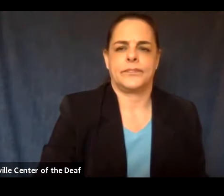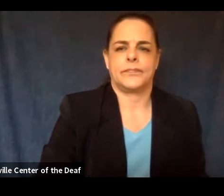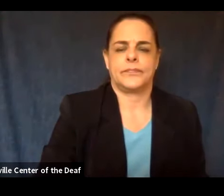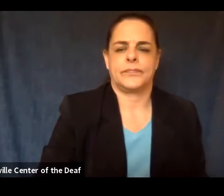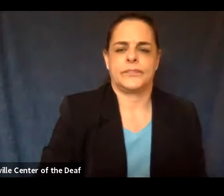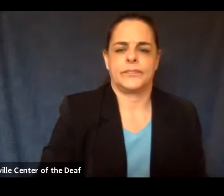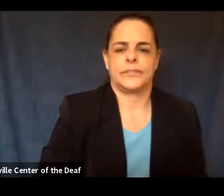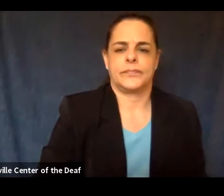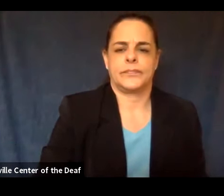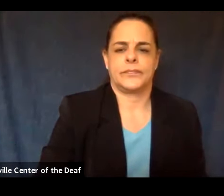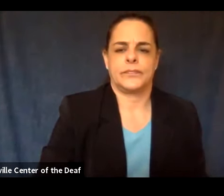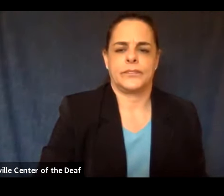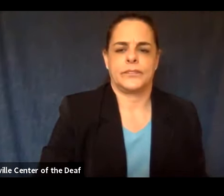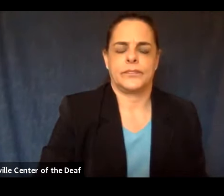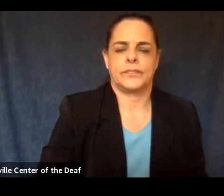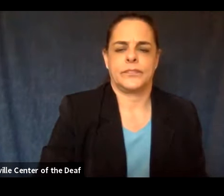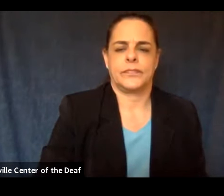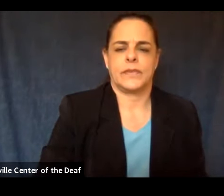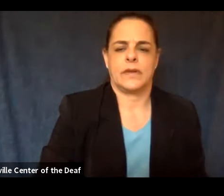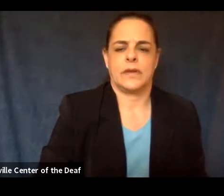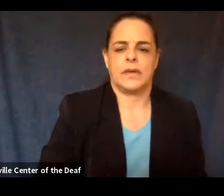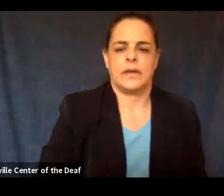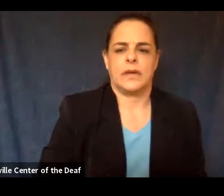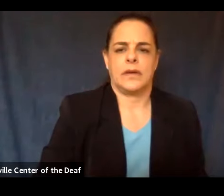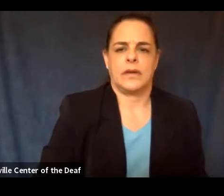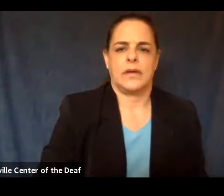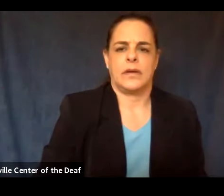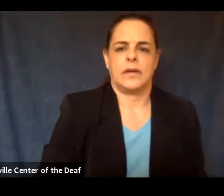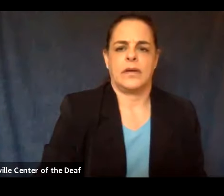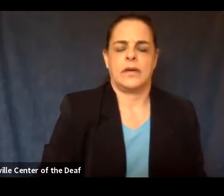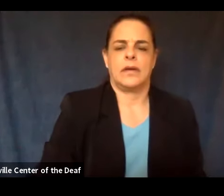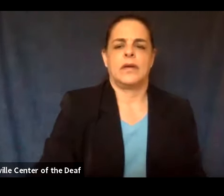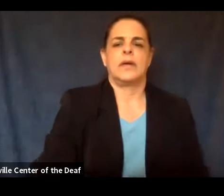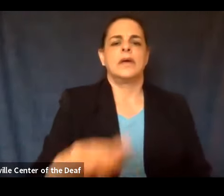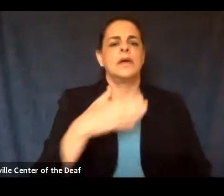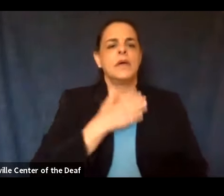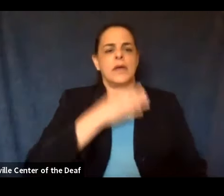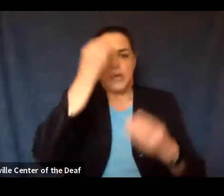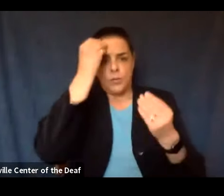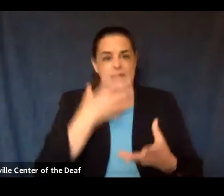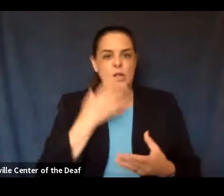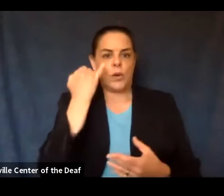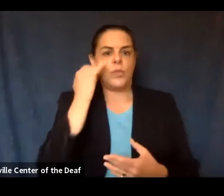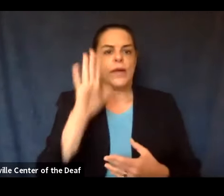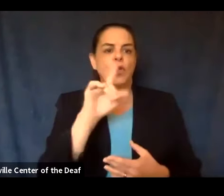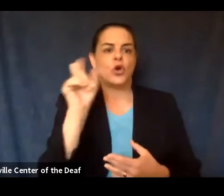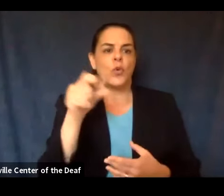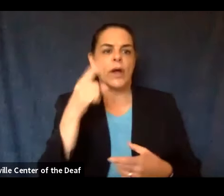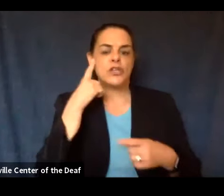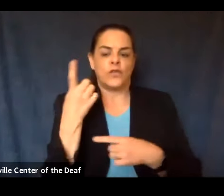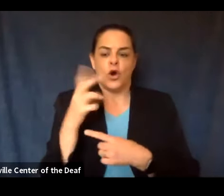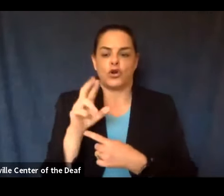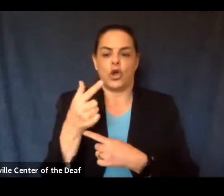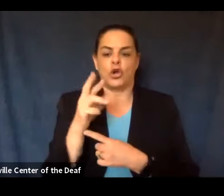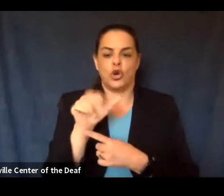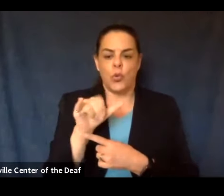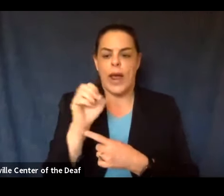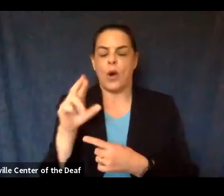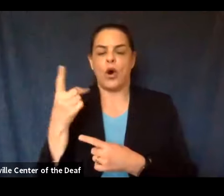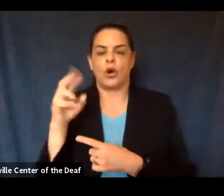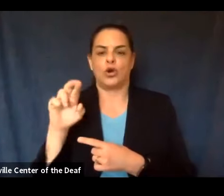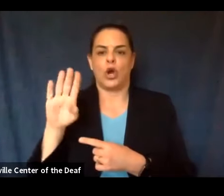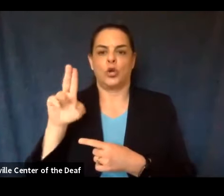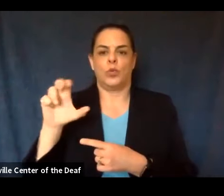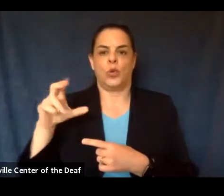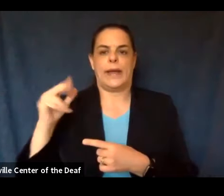put in if your question is directed to Dr. Buchanan or if it's directed to Dr. Gray, that would be appreciated. All